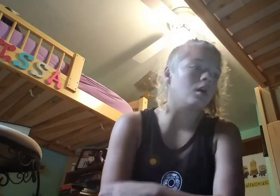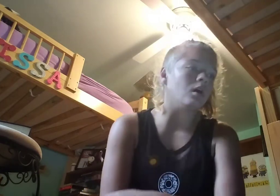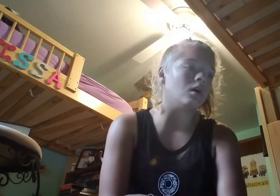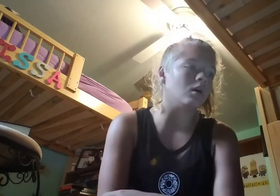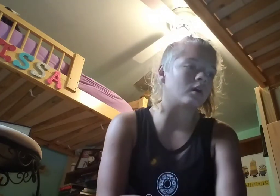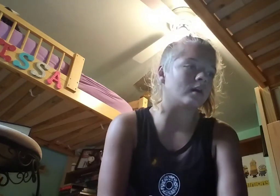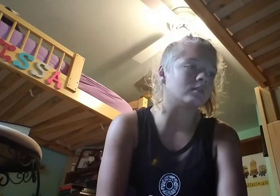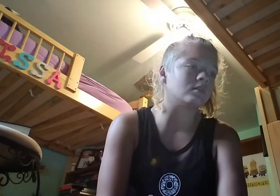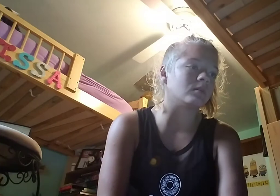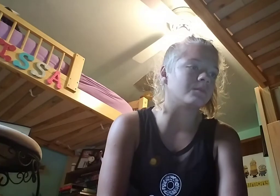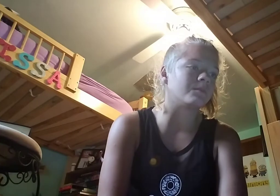Okay, so